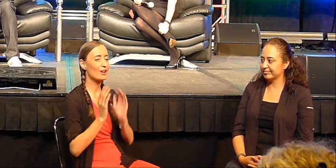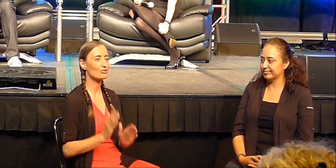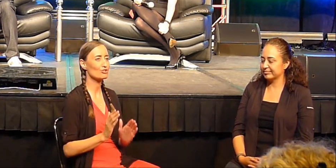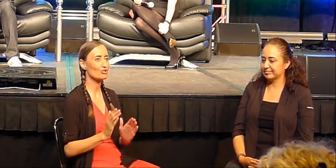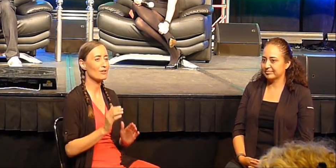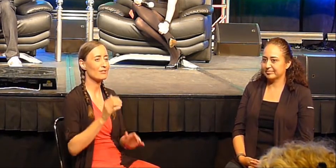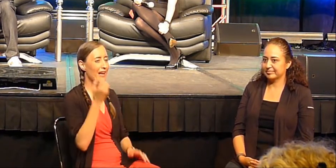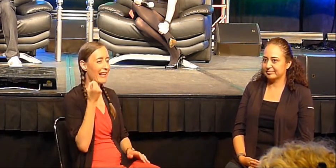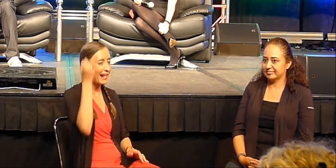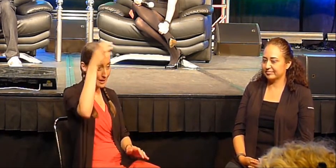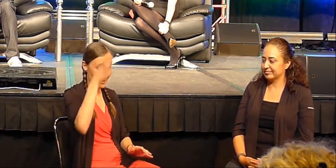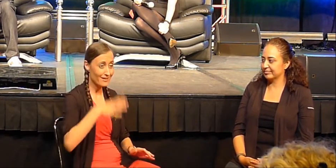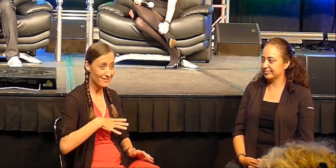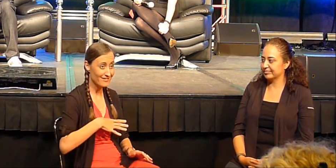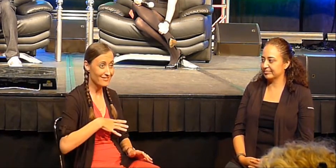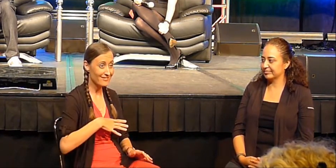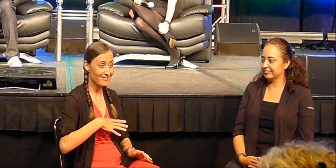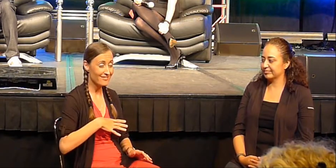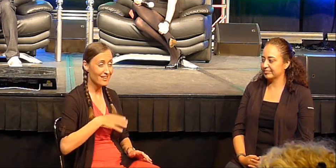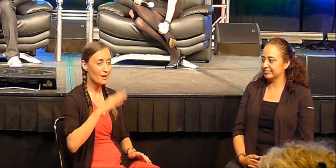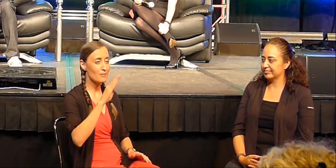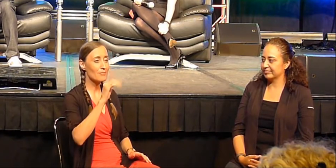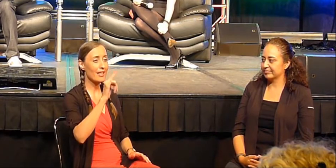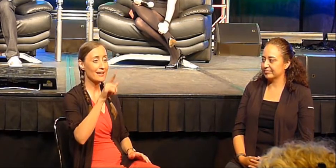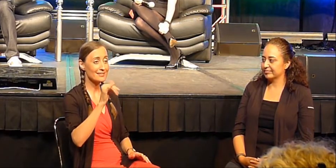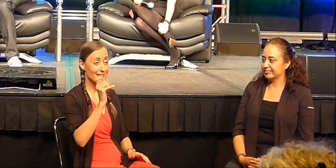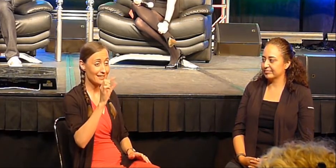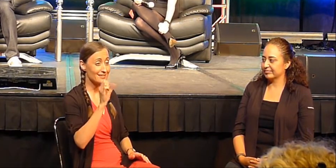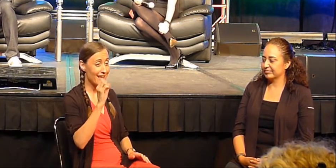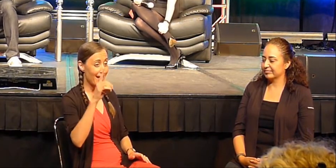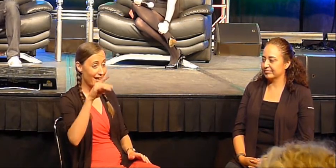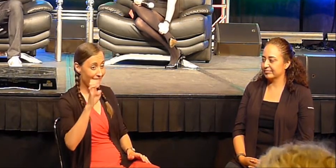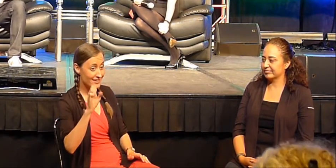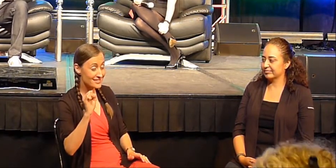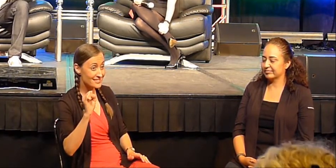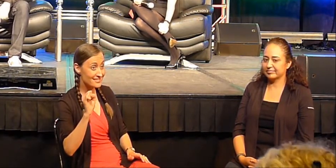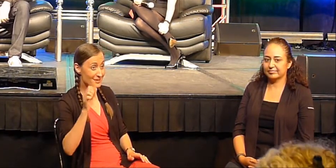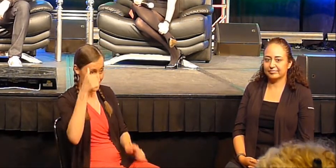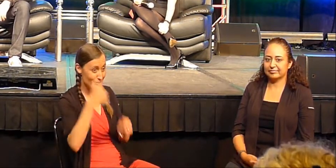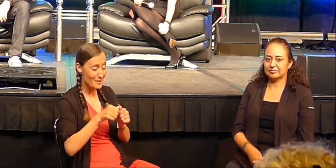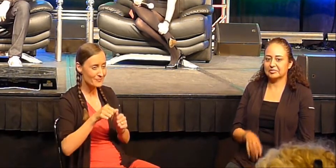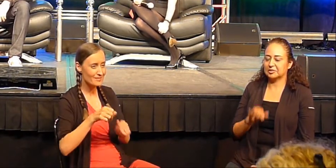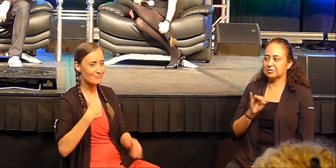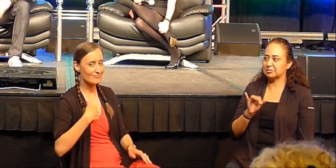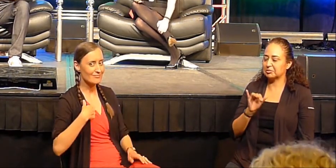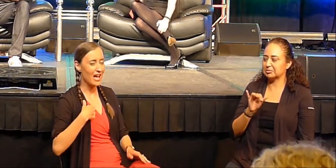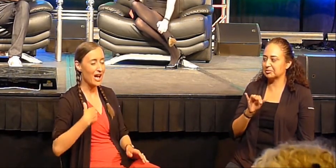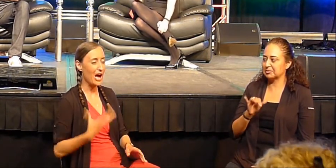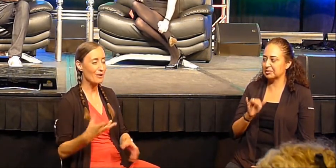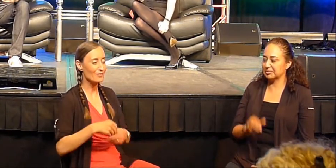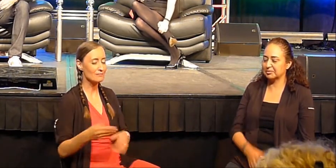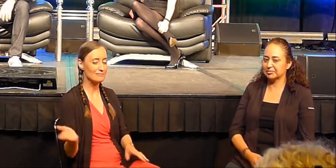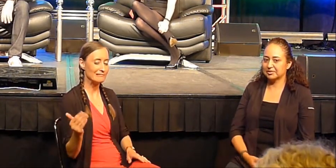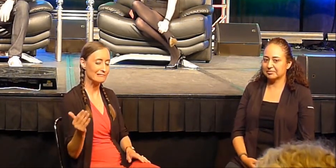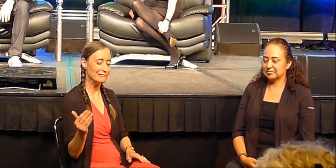the hangman, who was in Blazing Saddles? I got him in the movie too.